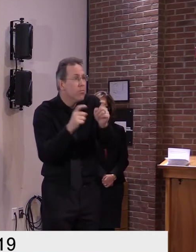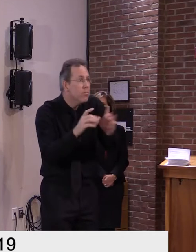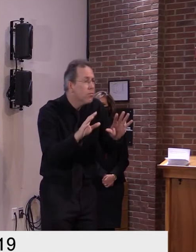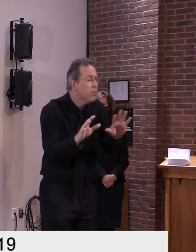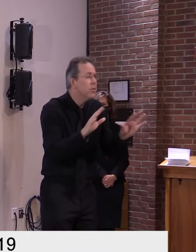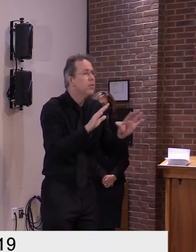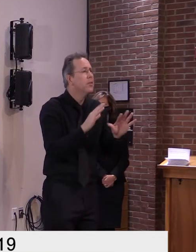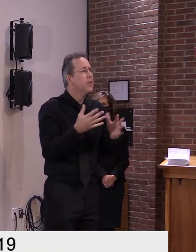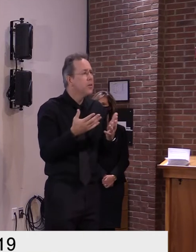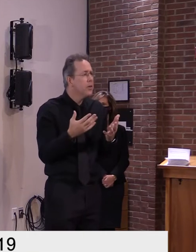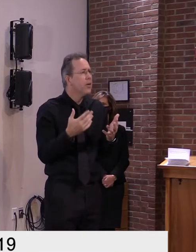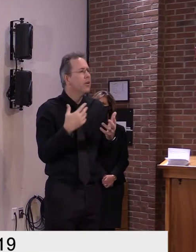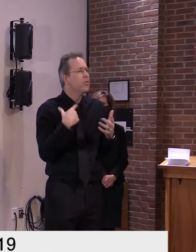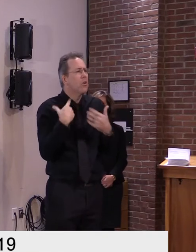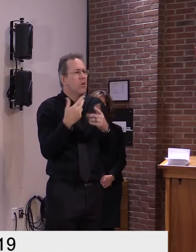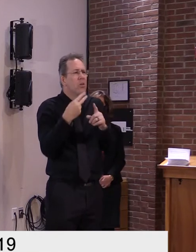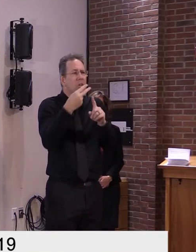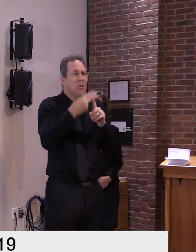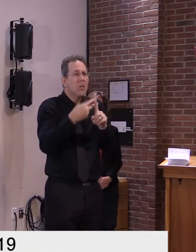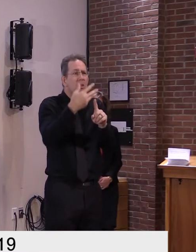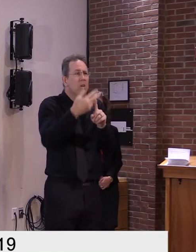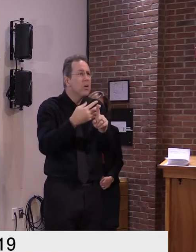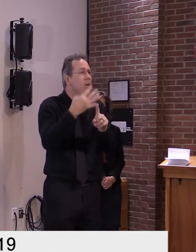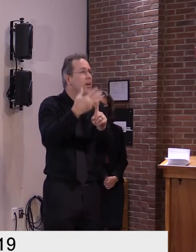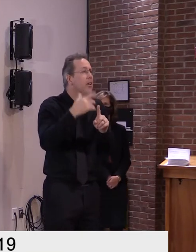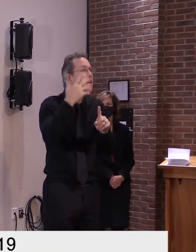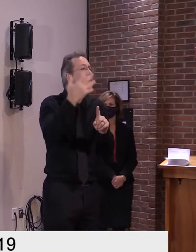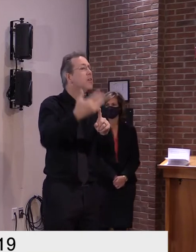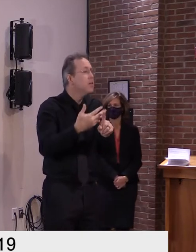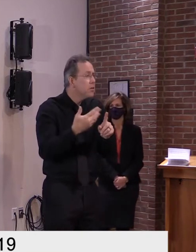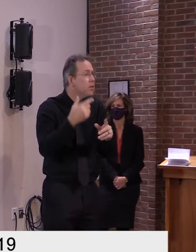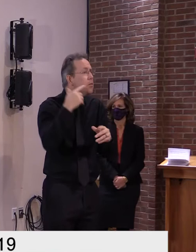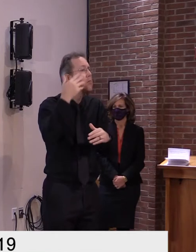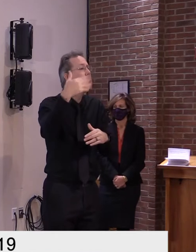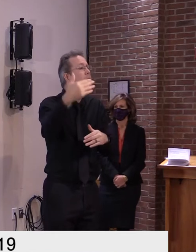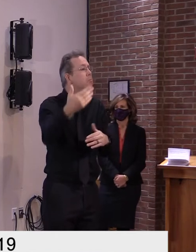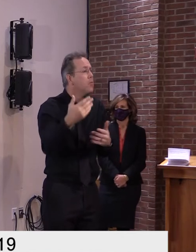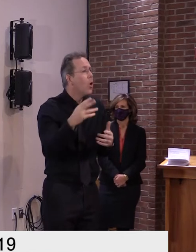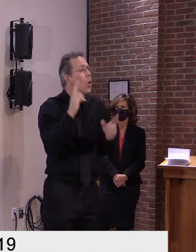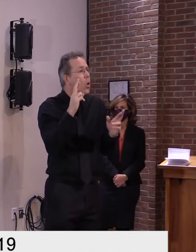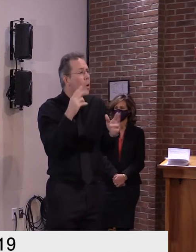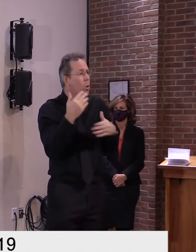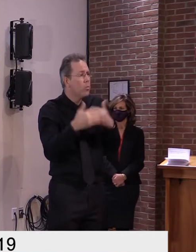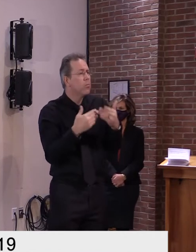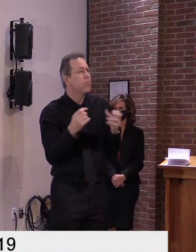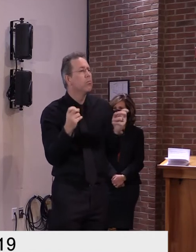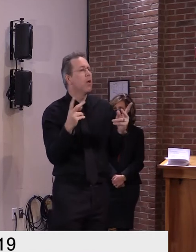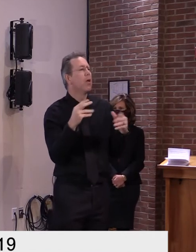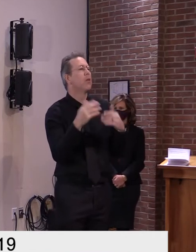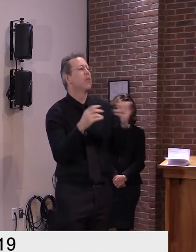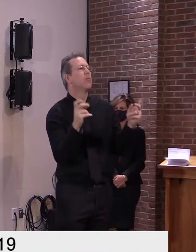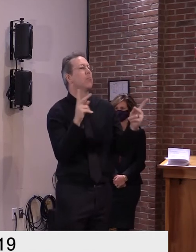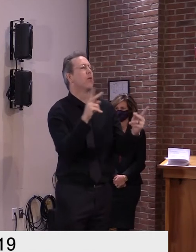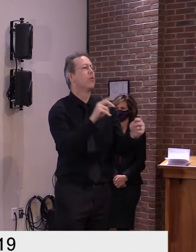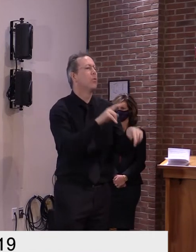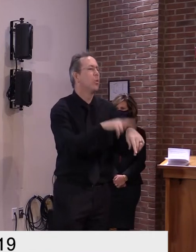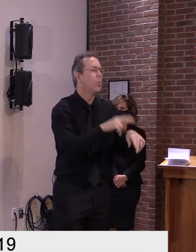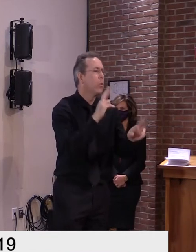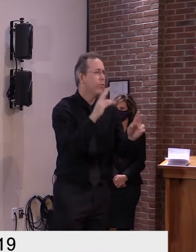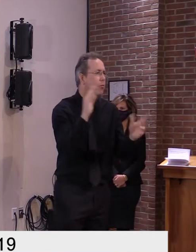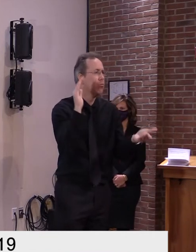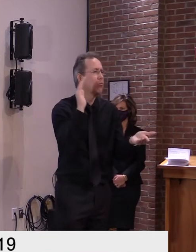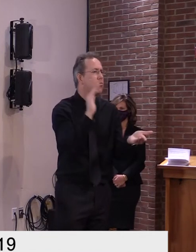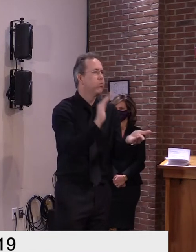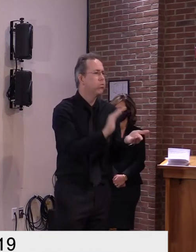3, 4, 5, 6 months, I believe that we will start to work towards normalcy. So we have to be prepared for that so that we